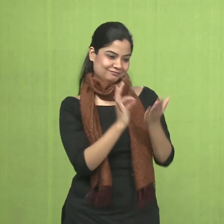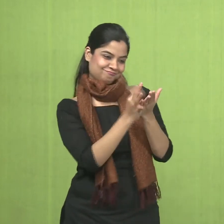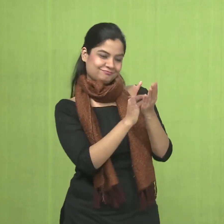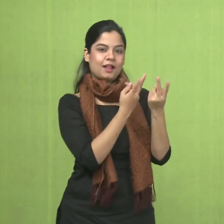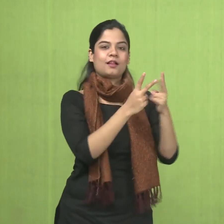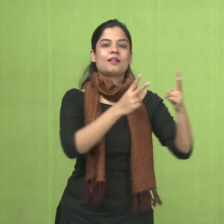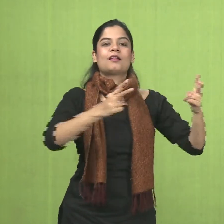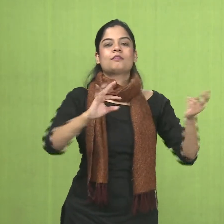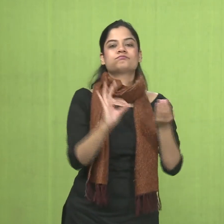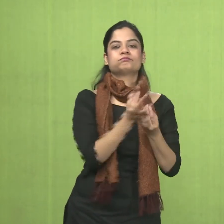again.